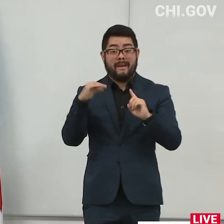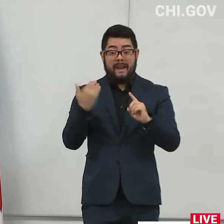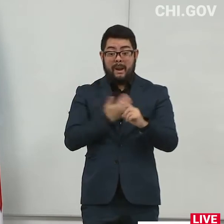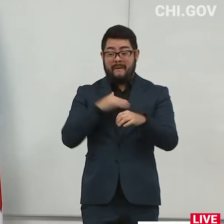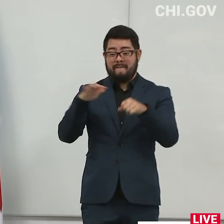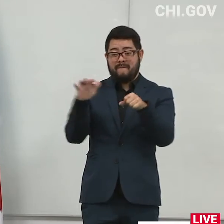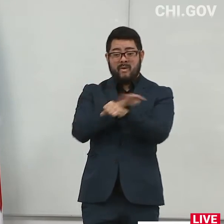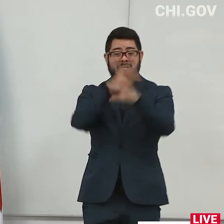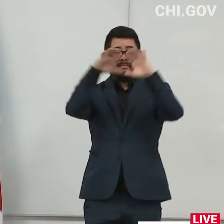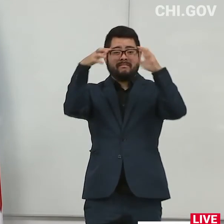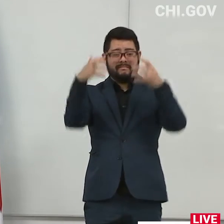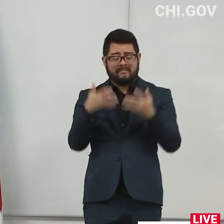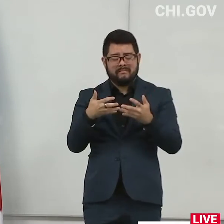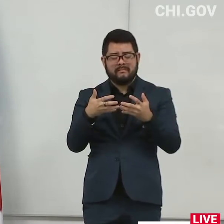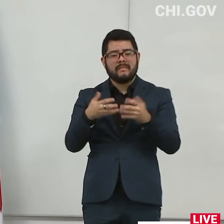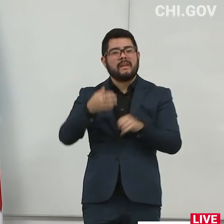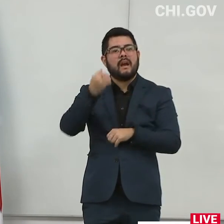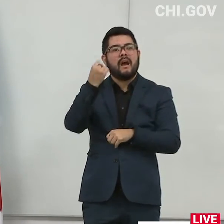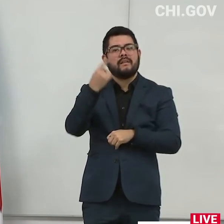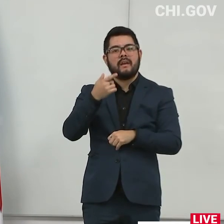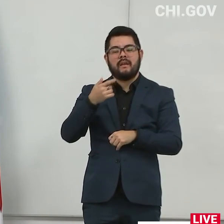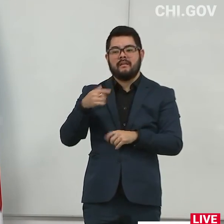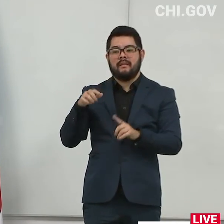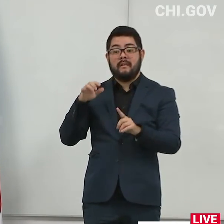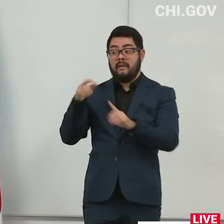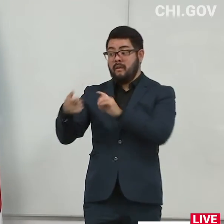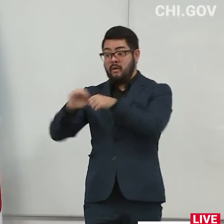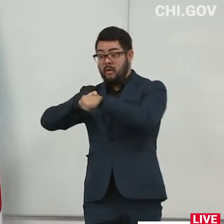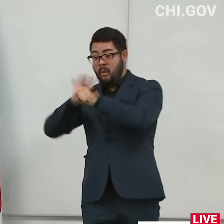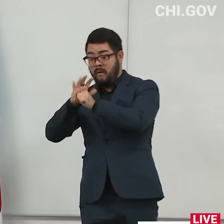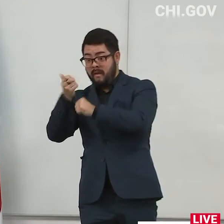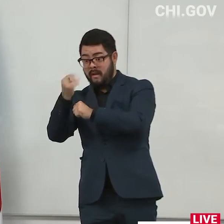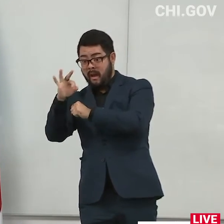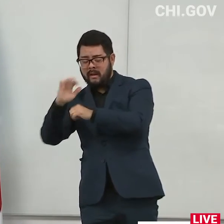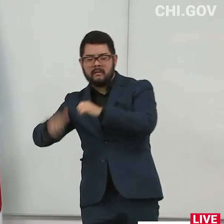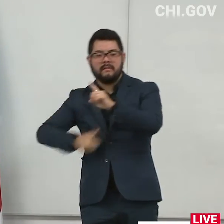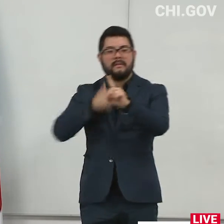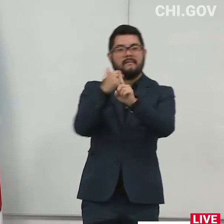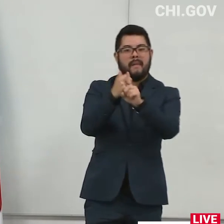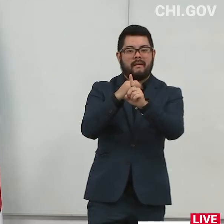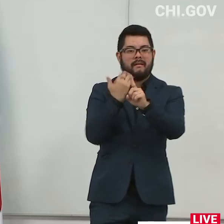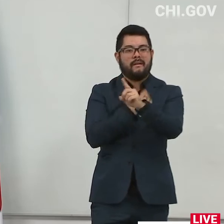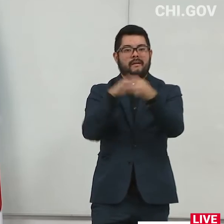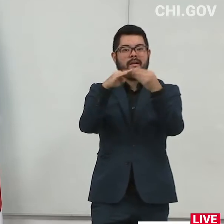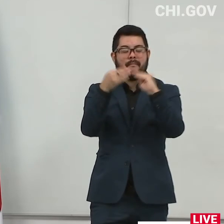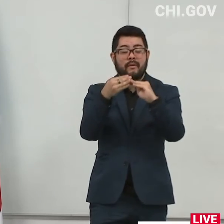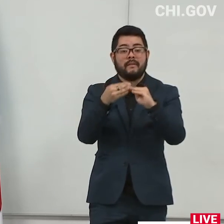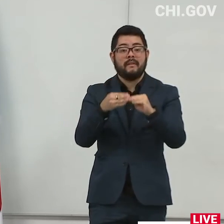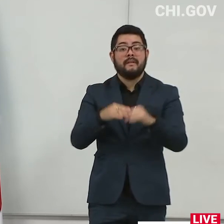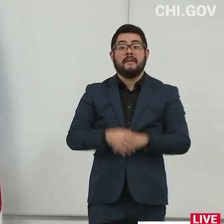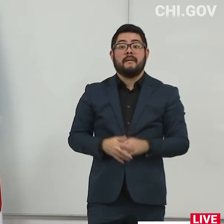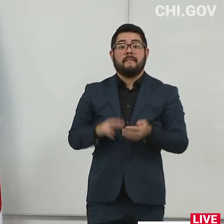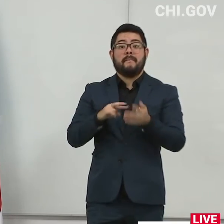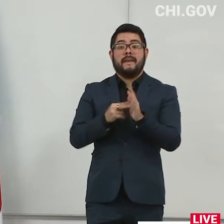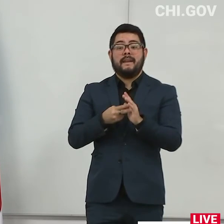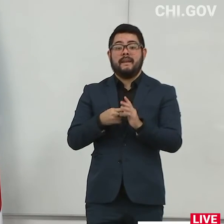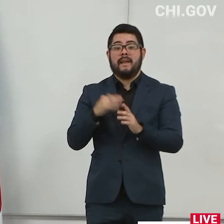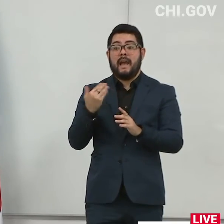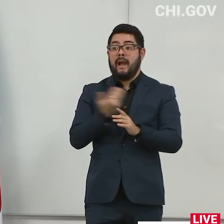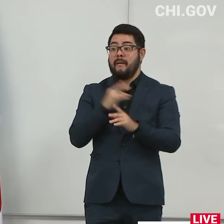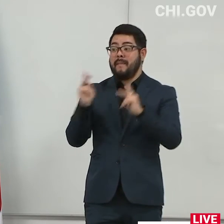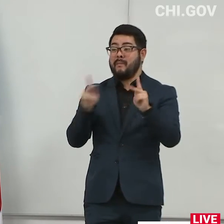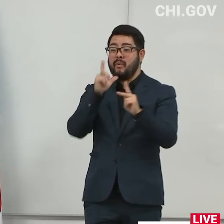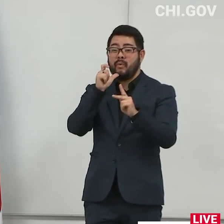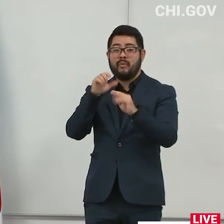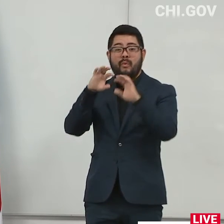been dramatically impacted by COVID-19, and we're just starting to see our partners that we rely